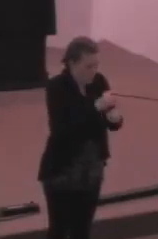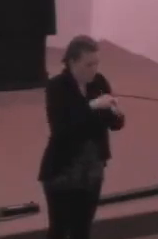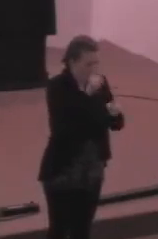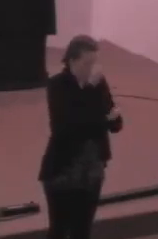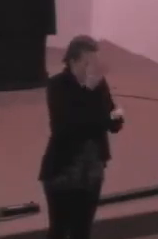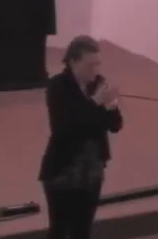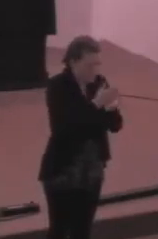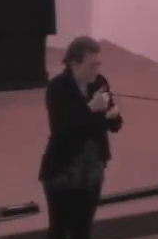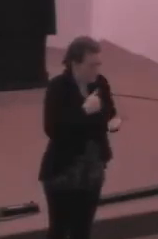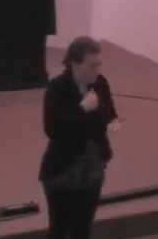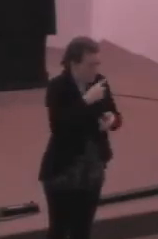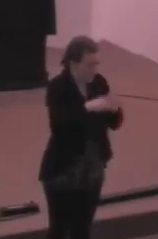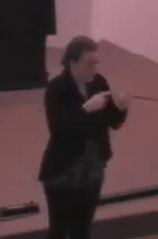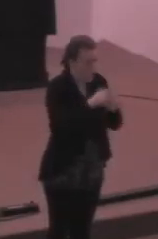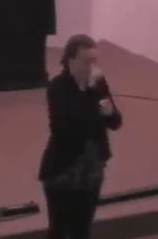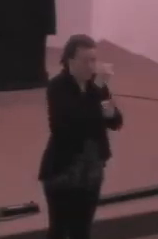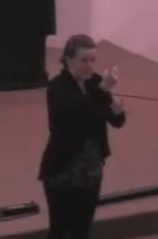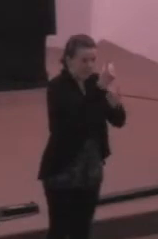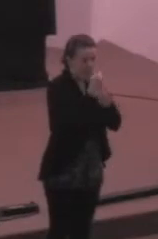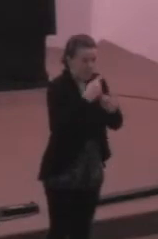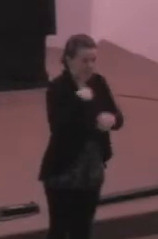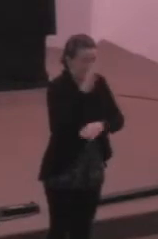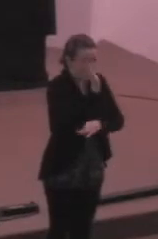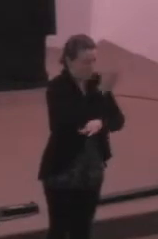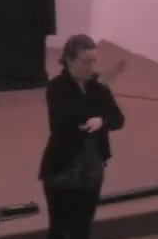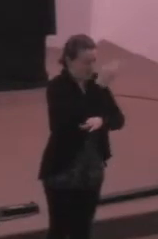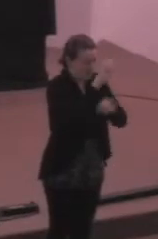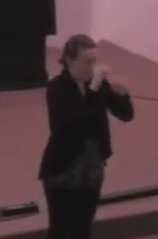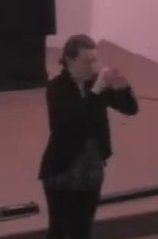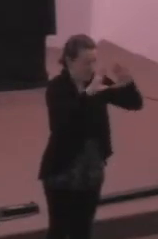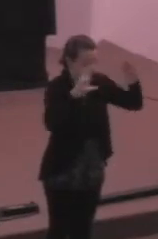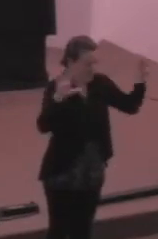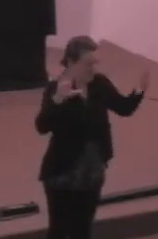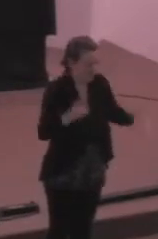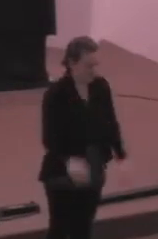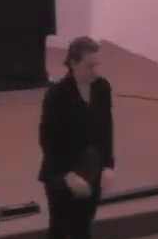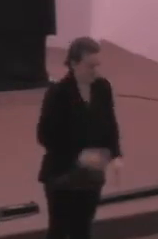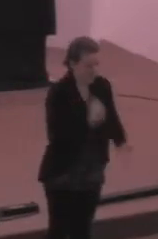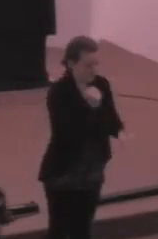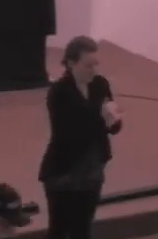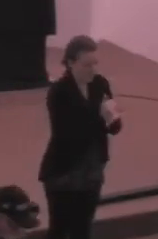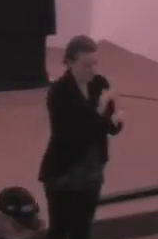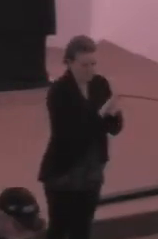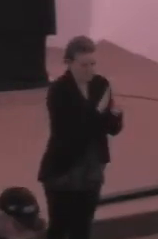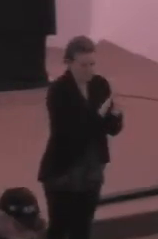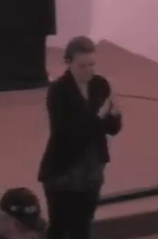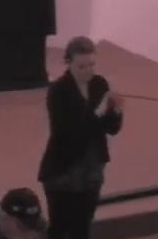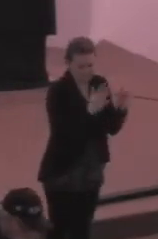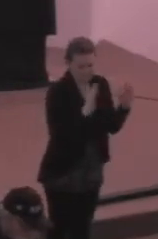me. And when he comes, my banner will be clear. Amen.